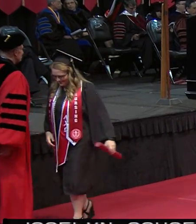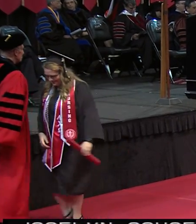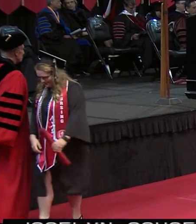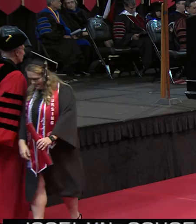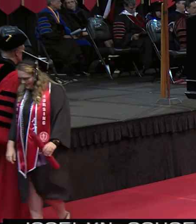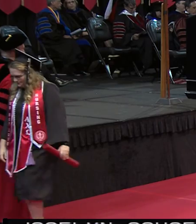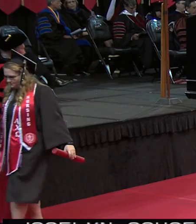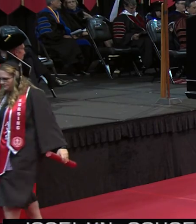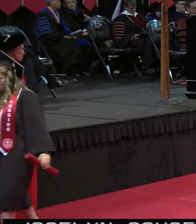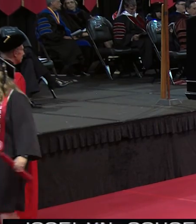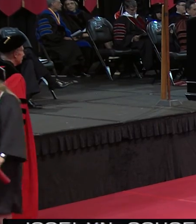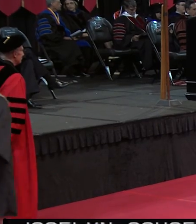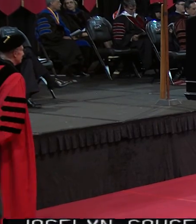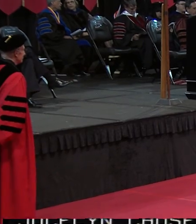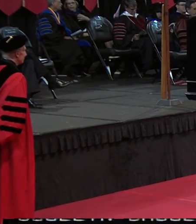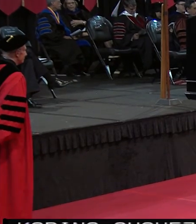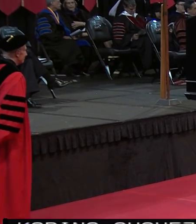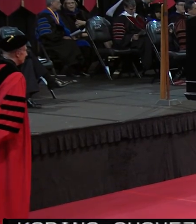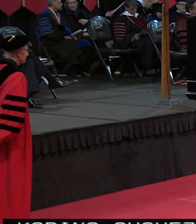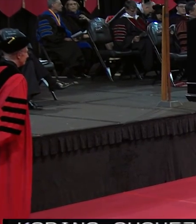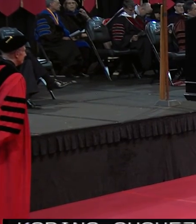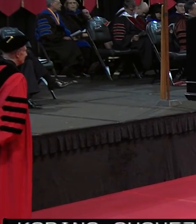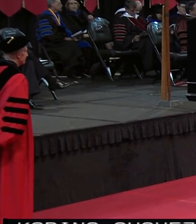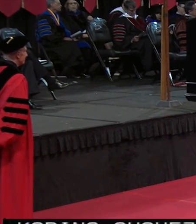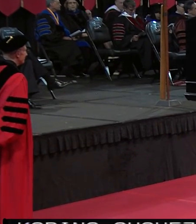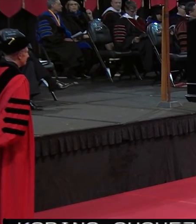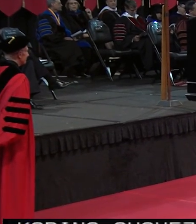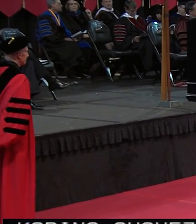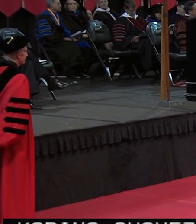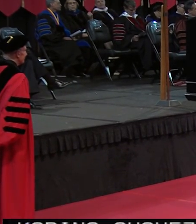Pamela A. Collins.